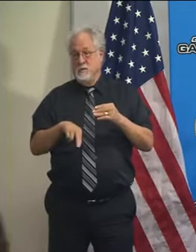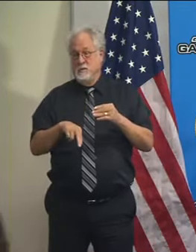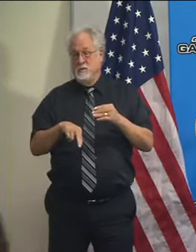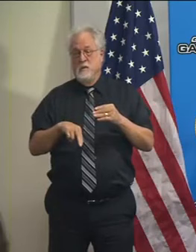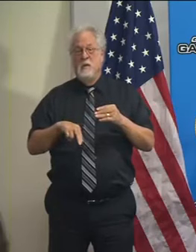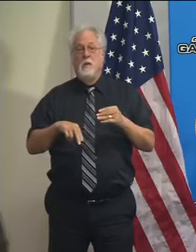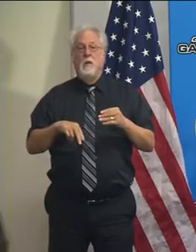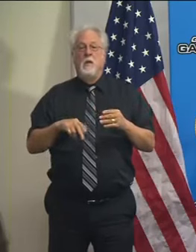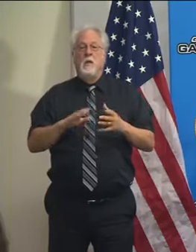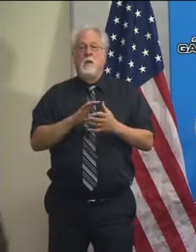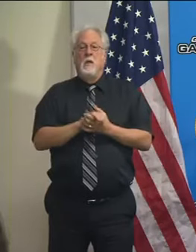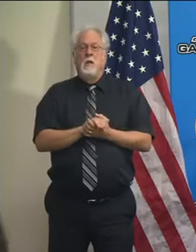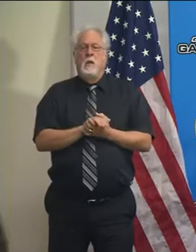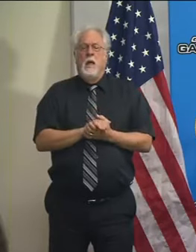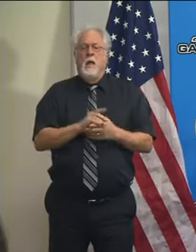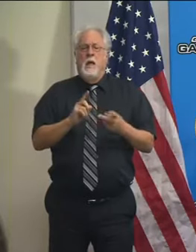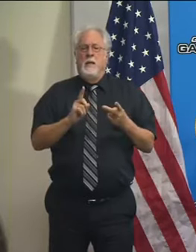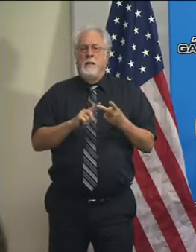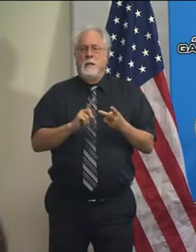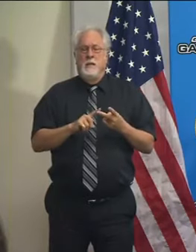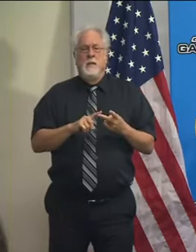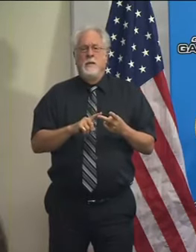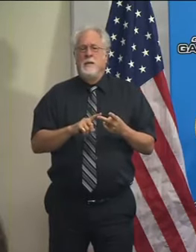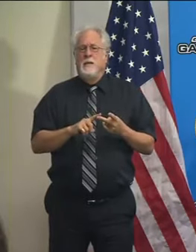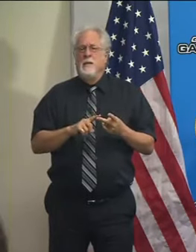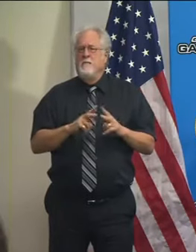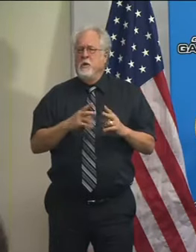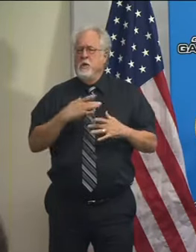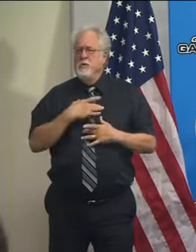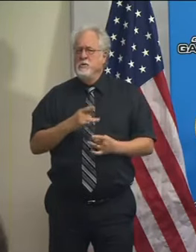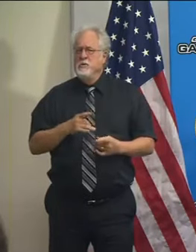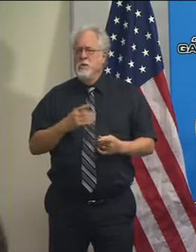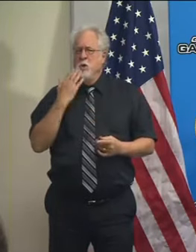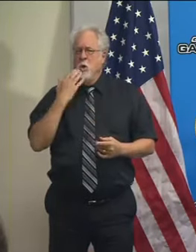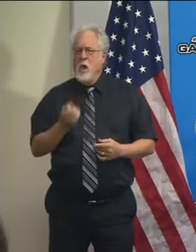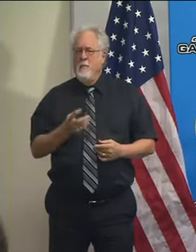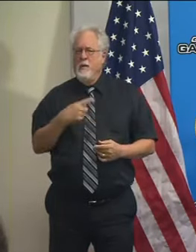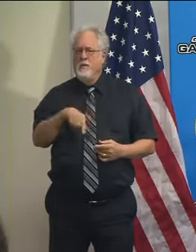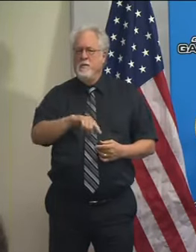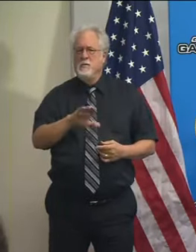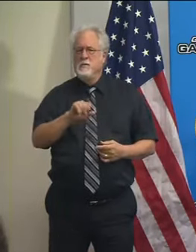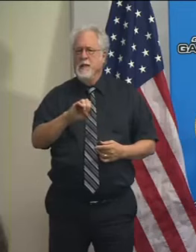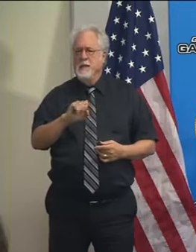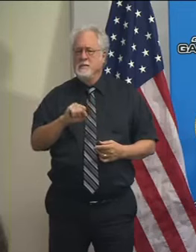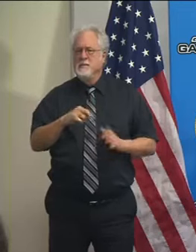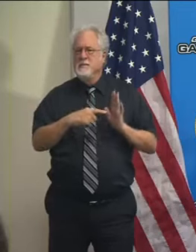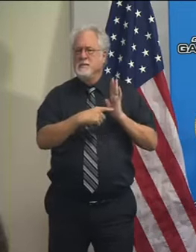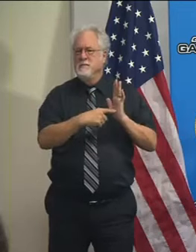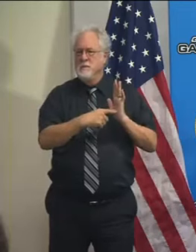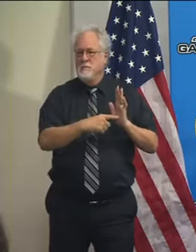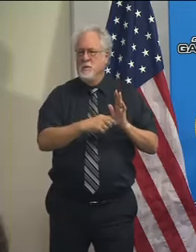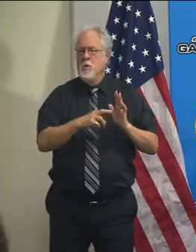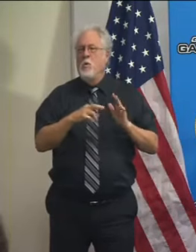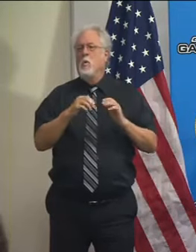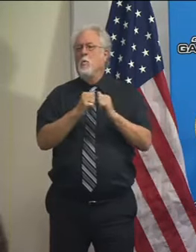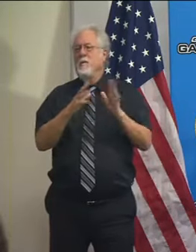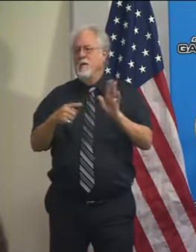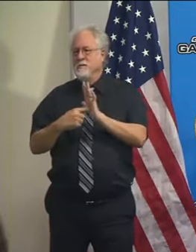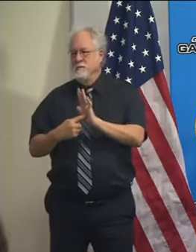about. And secondly, it would be very interesting for me to know how many of those cases are symptomatic or